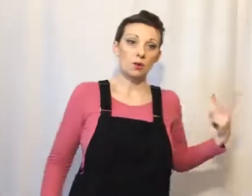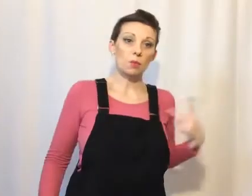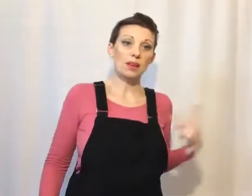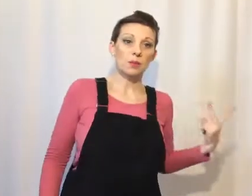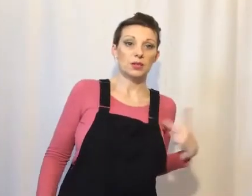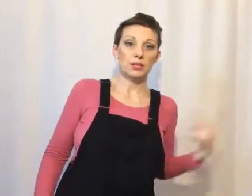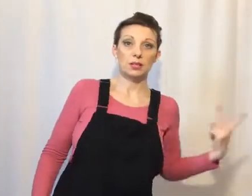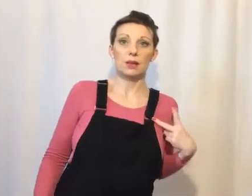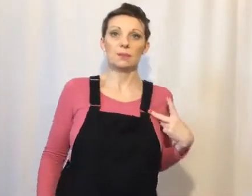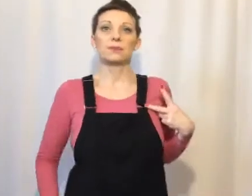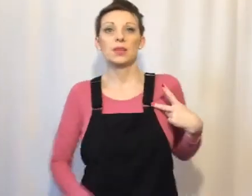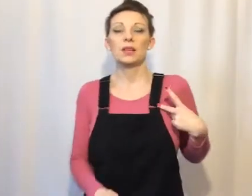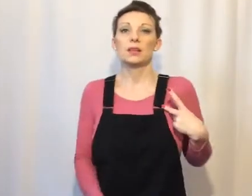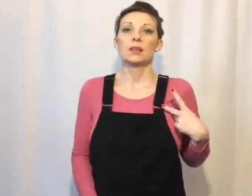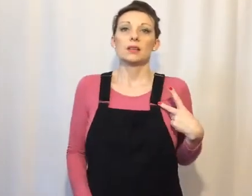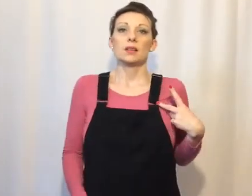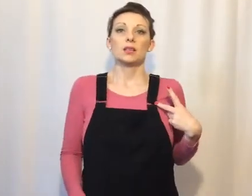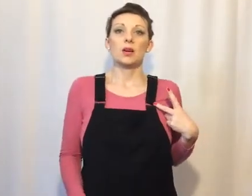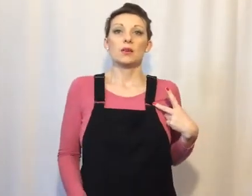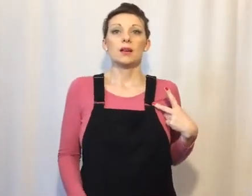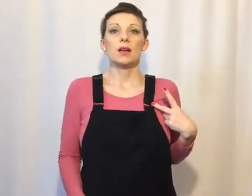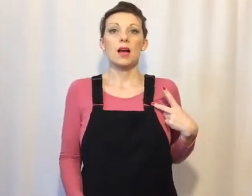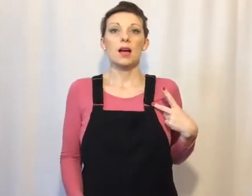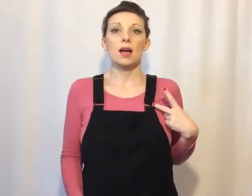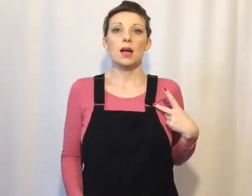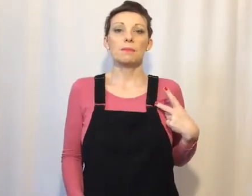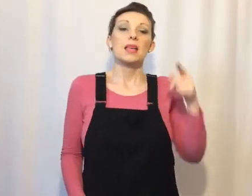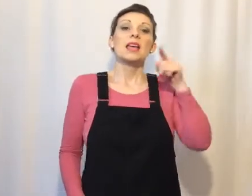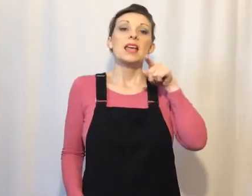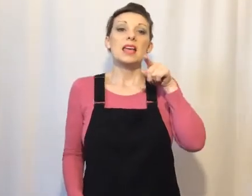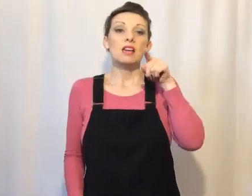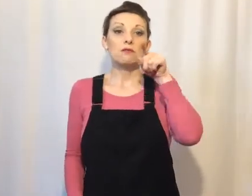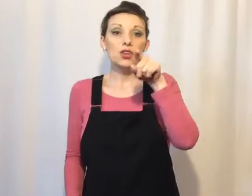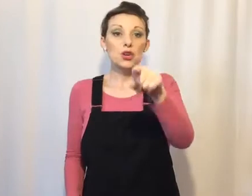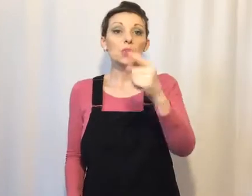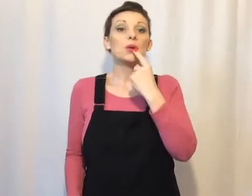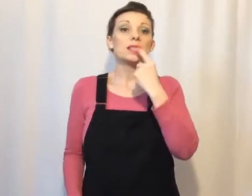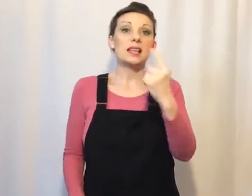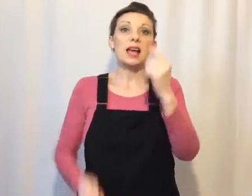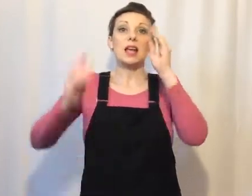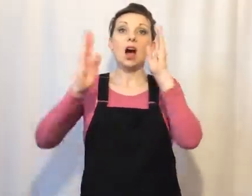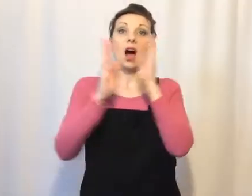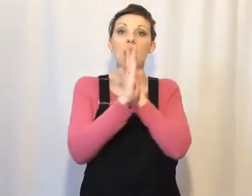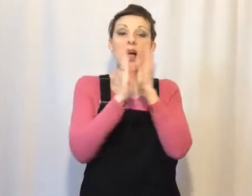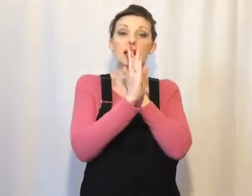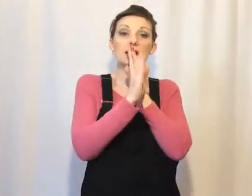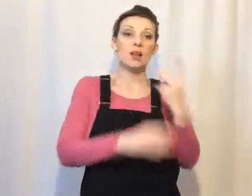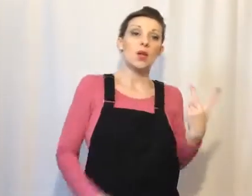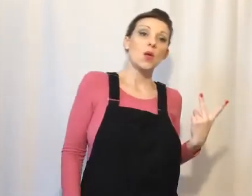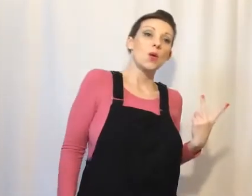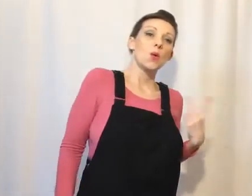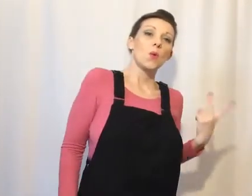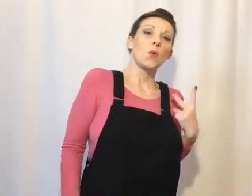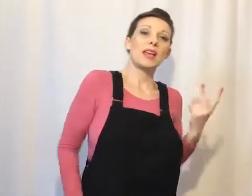me and the person next to me. So, if you say hide,